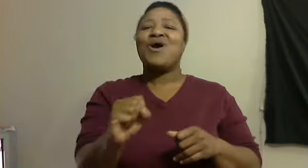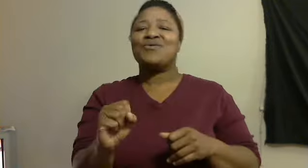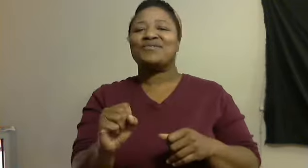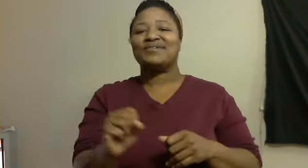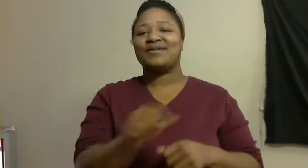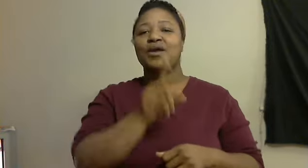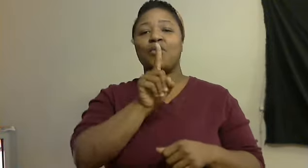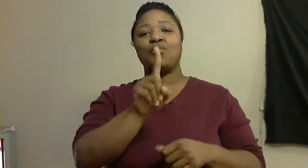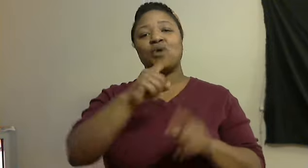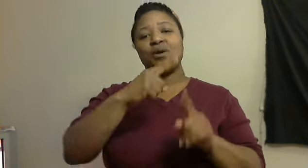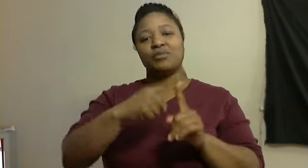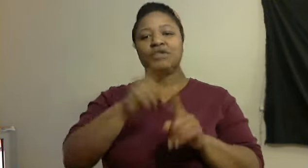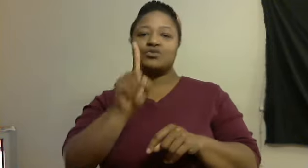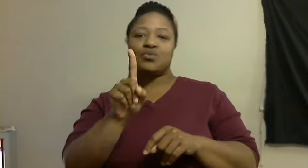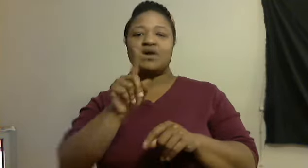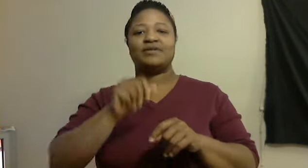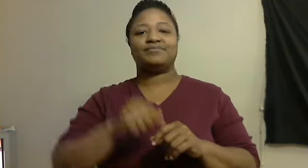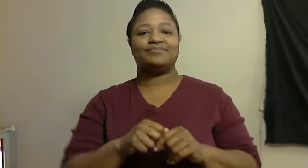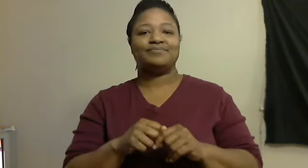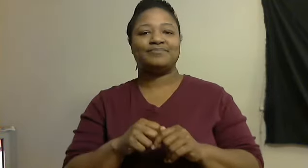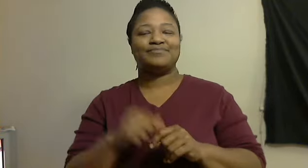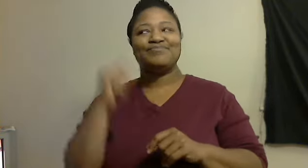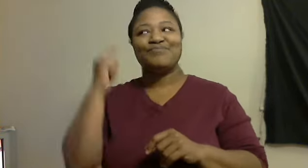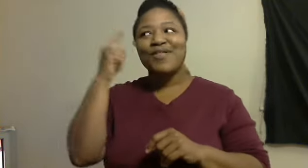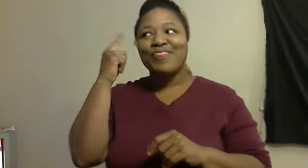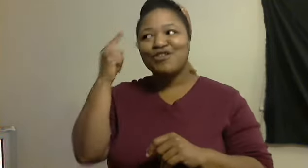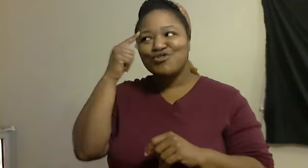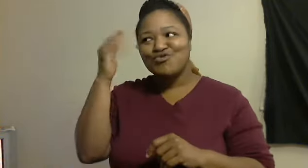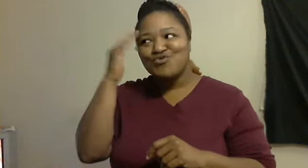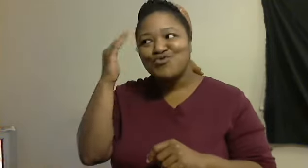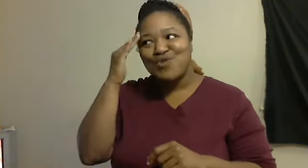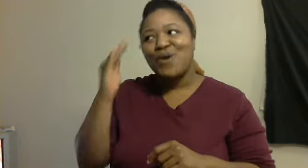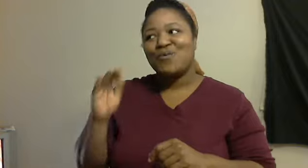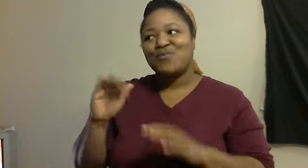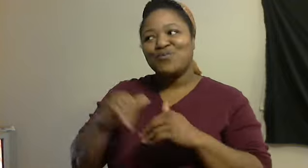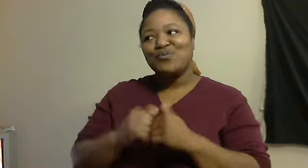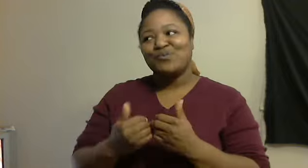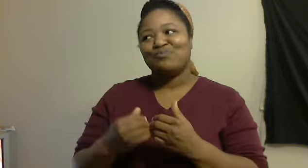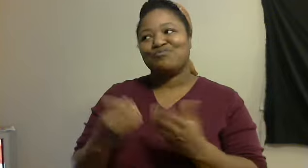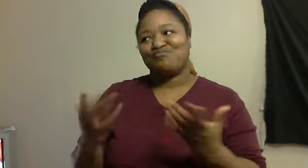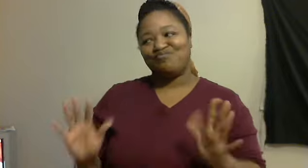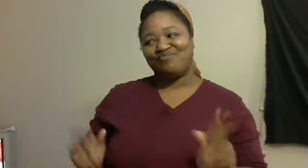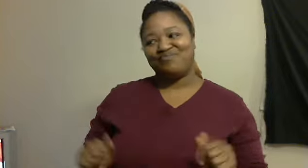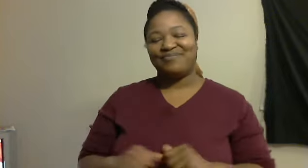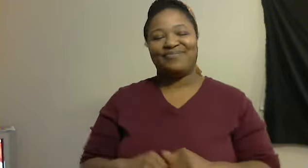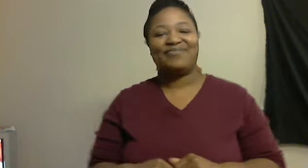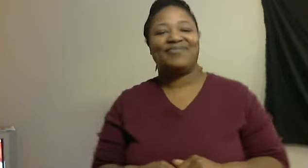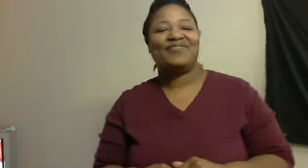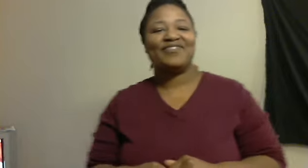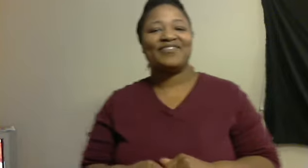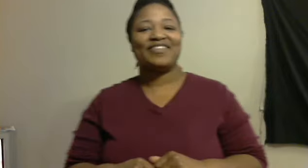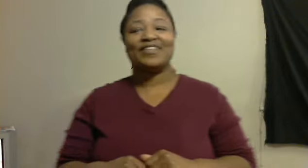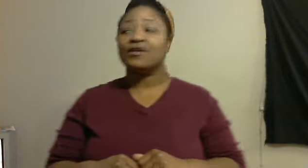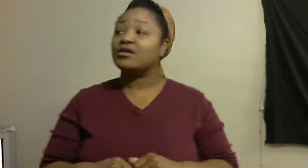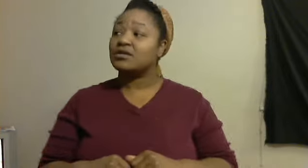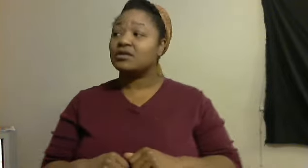1 + 1. And I think you already know how to do this, but I'll kind of show you a way of doing it in case you don't have this memorized or